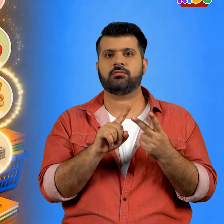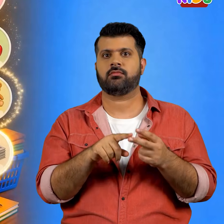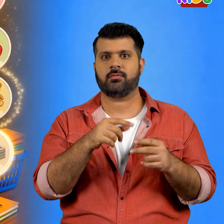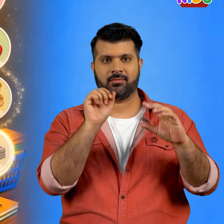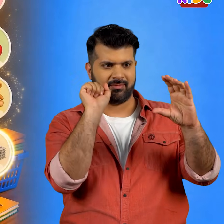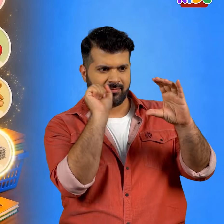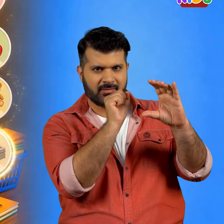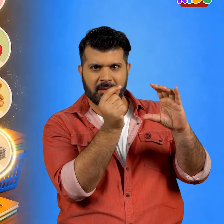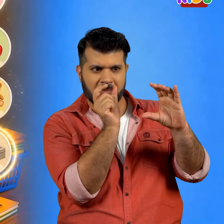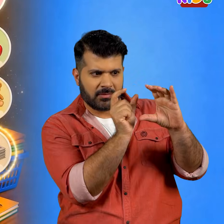price tag,